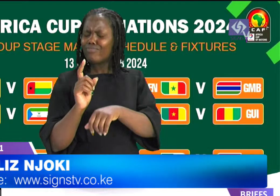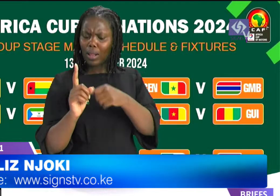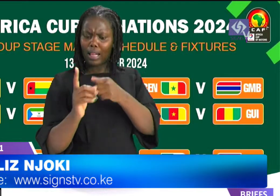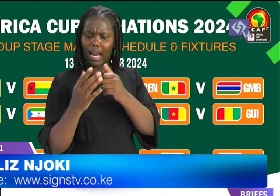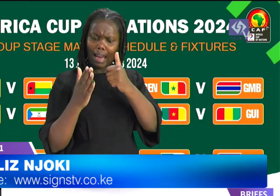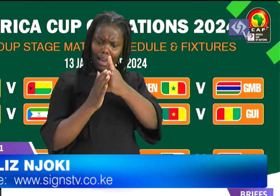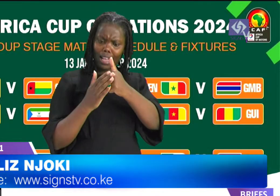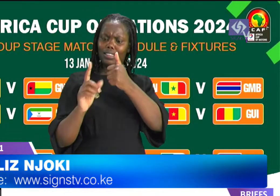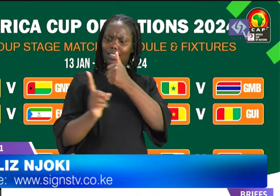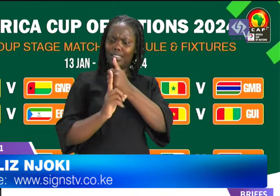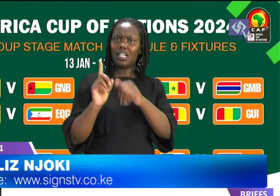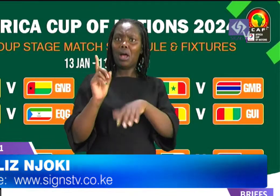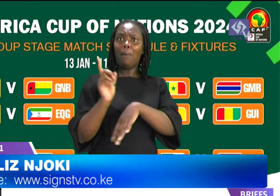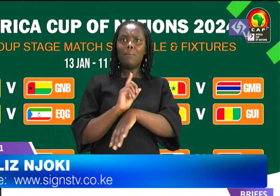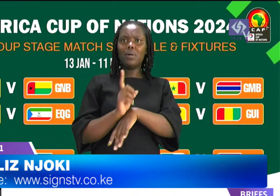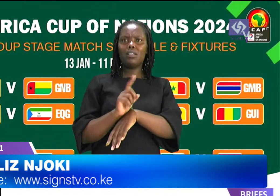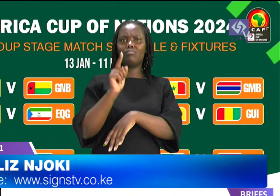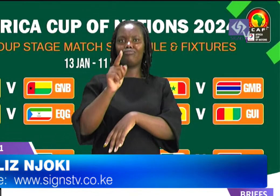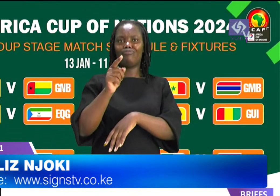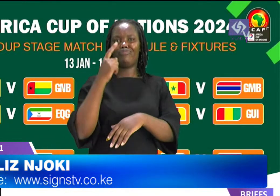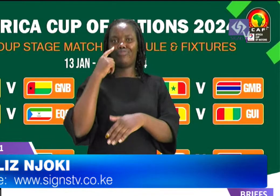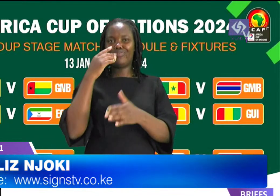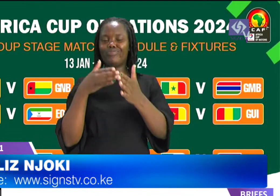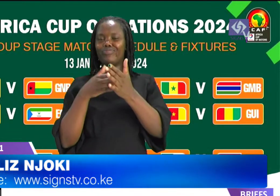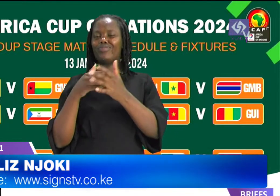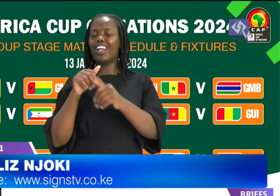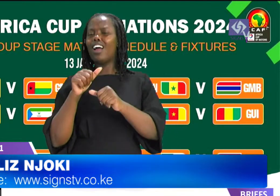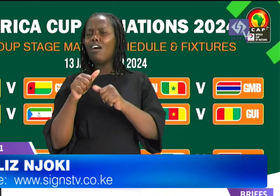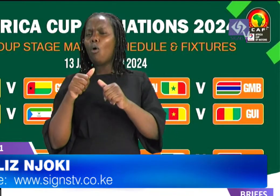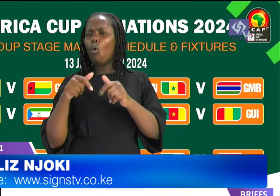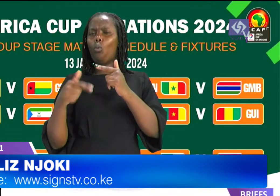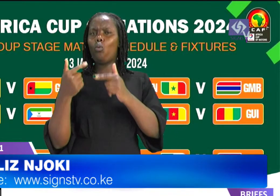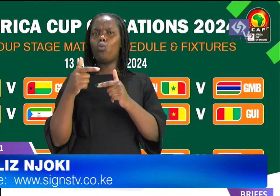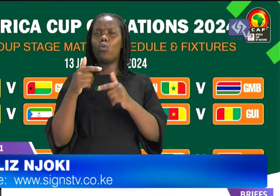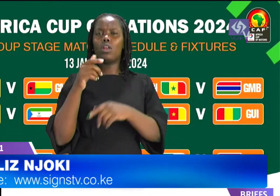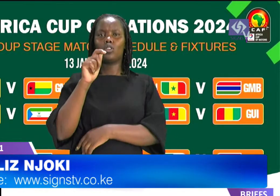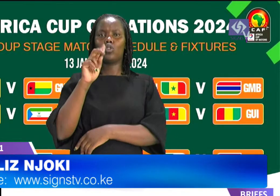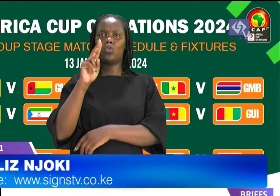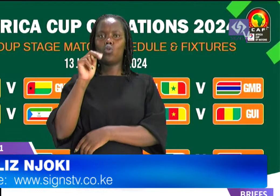to Torreira's cool 96th minute penalty,